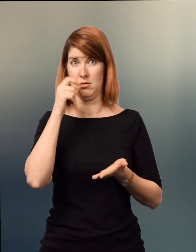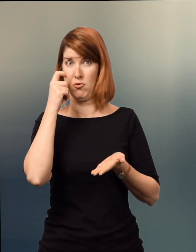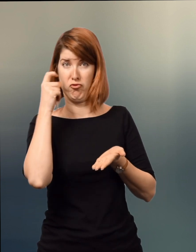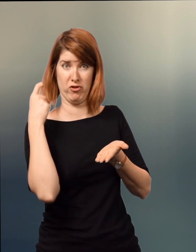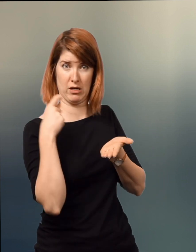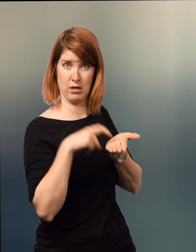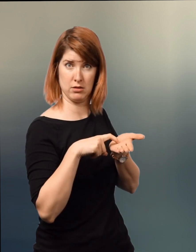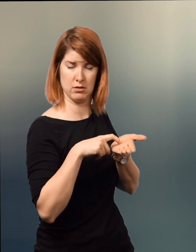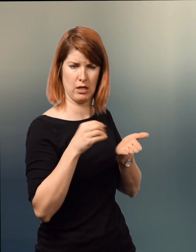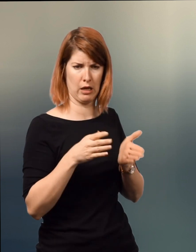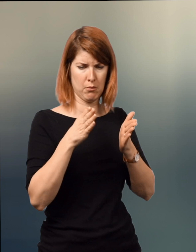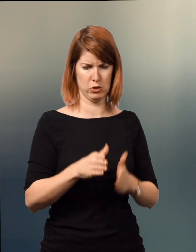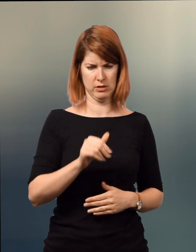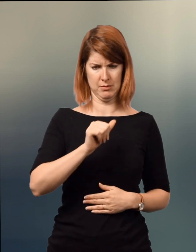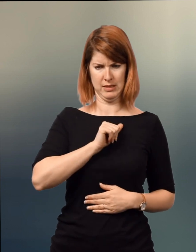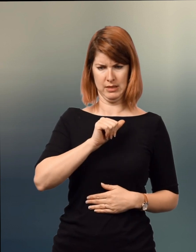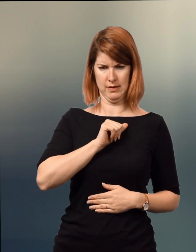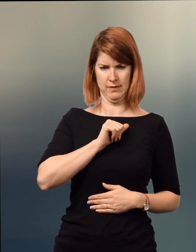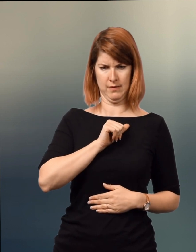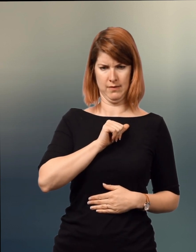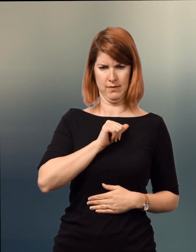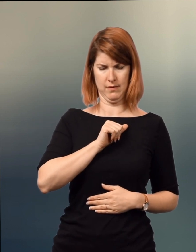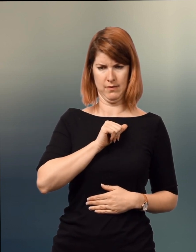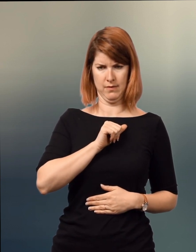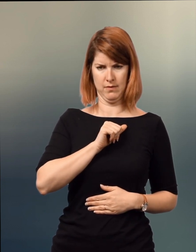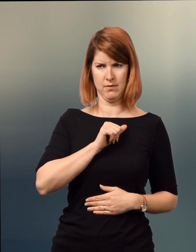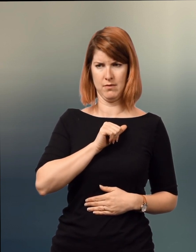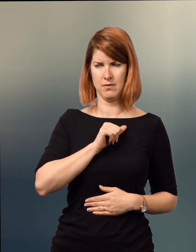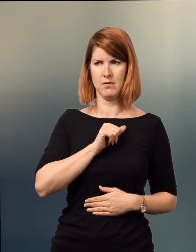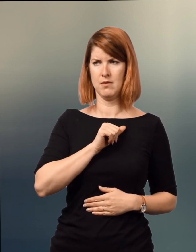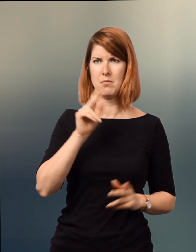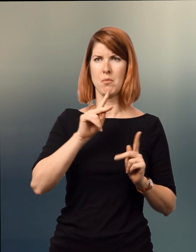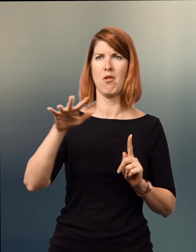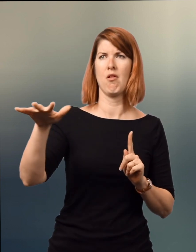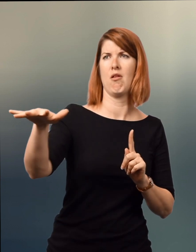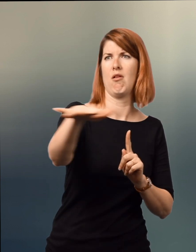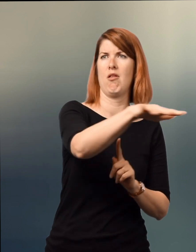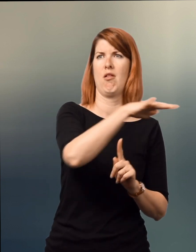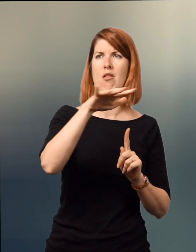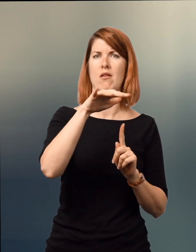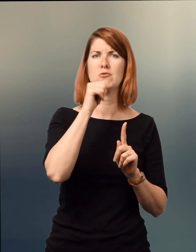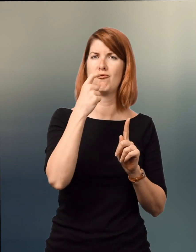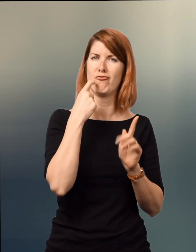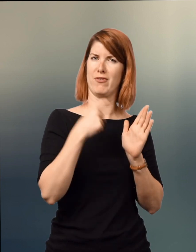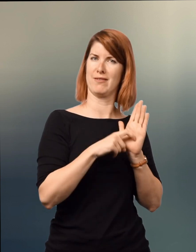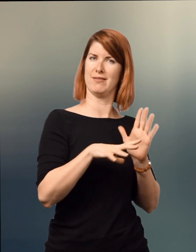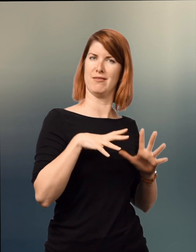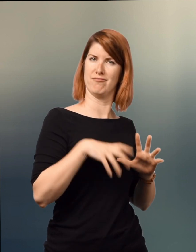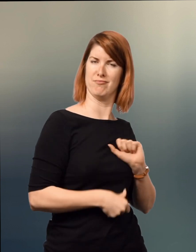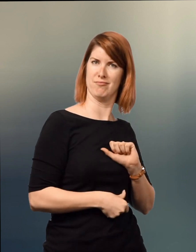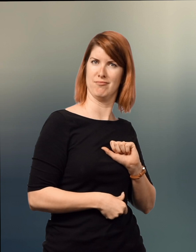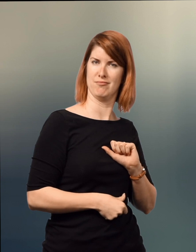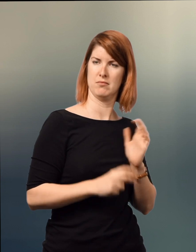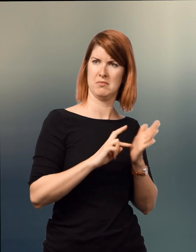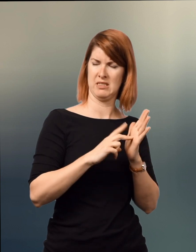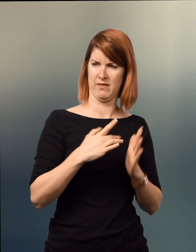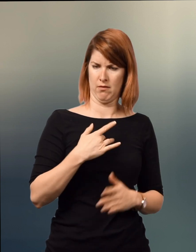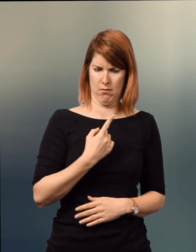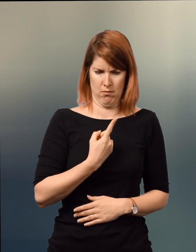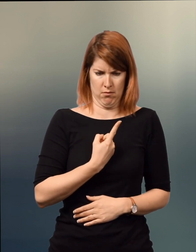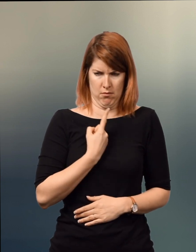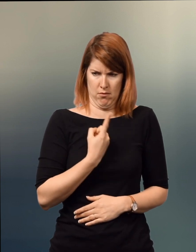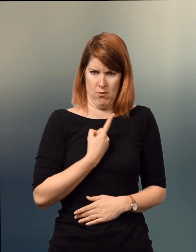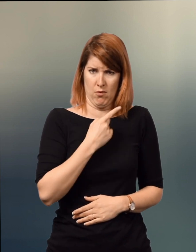the griever themselves are not typically socially recognized as someone who is grieving. This leaves the child feeling very alone